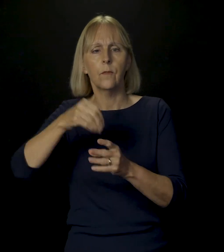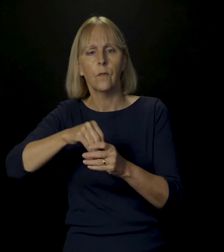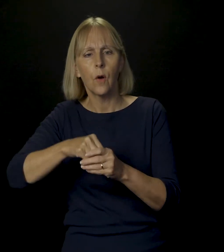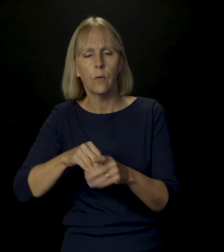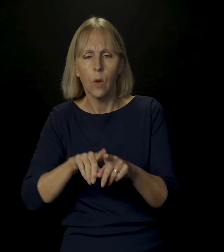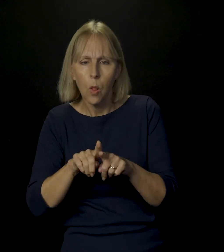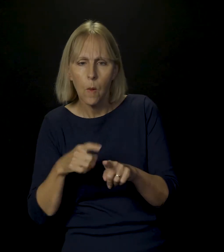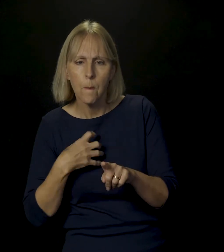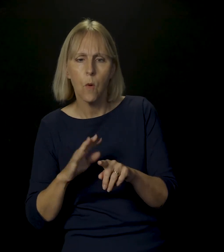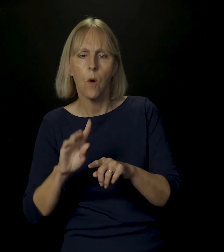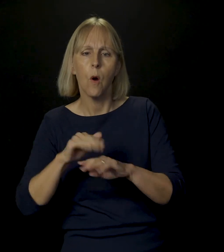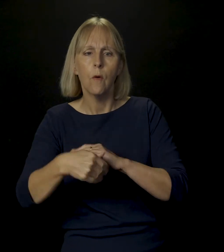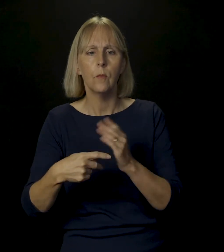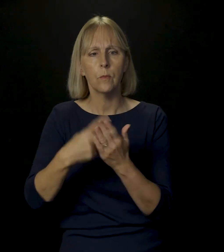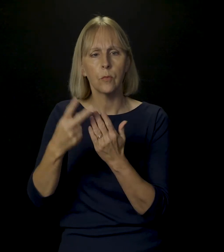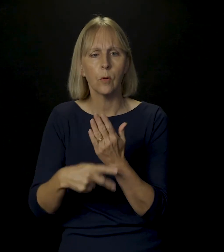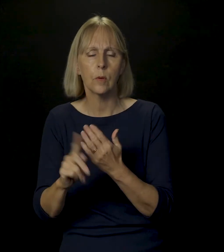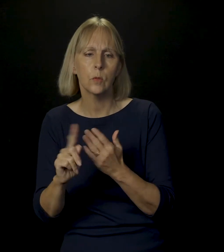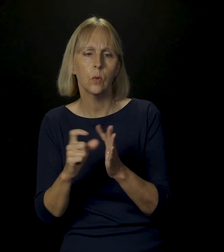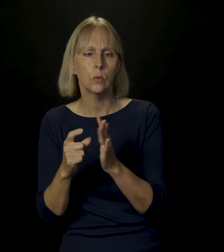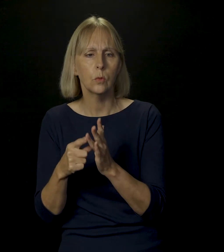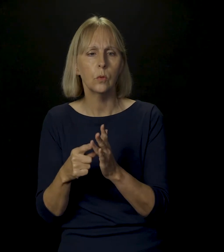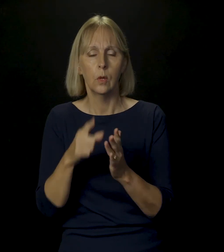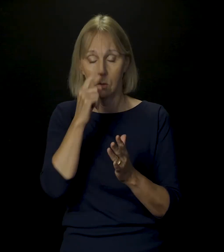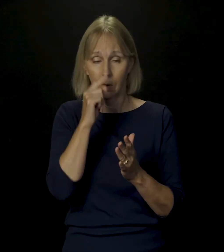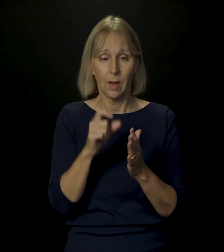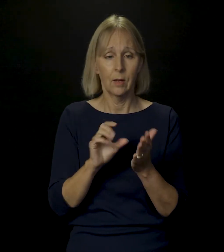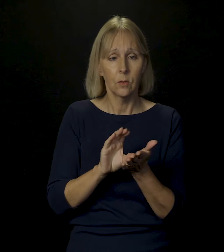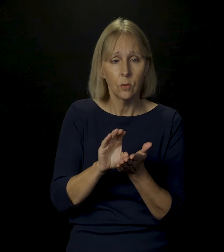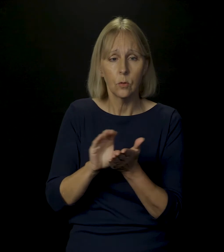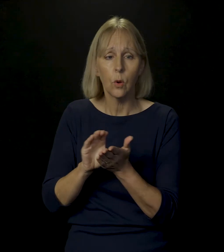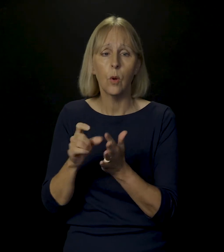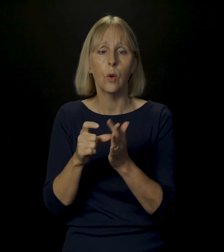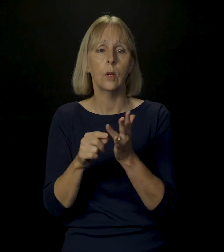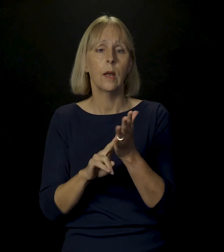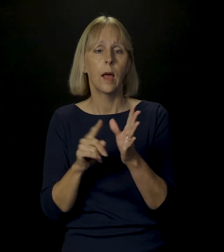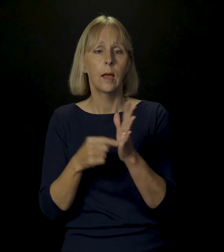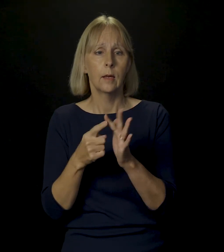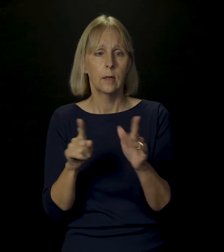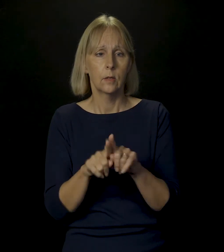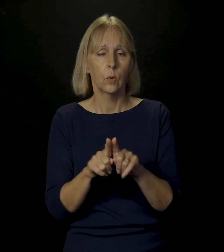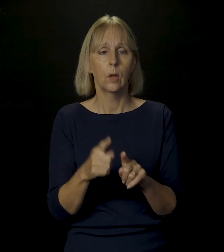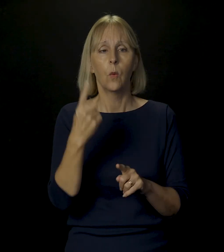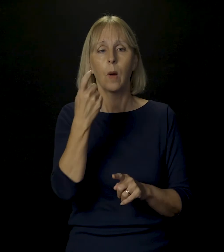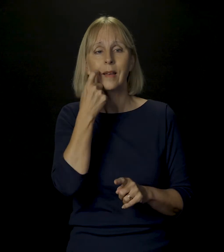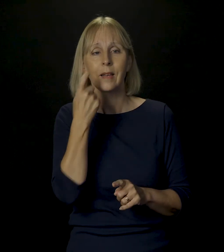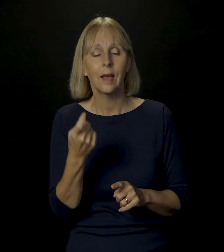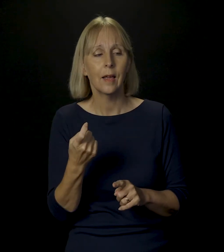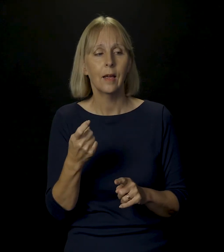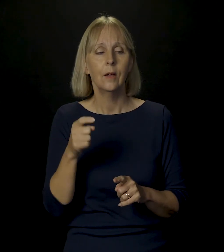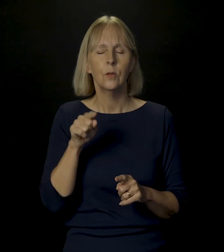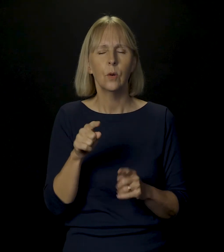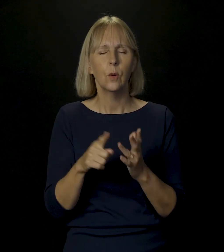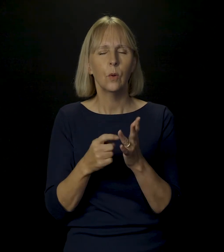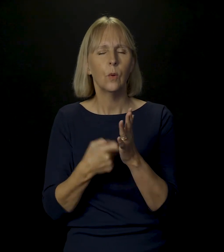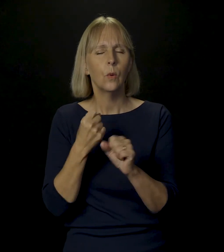And you can also financially give Give to the work of One Care. I want you to visit onecaregeelong.org.au. You can give, you can